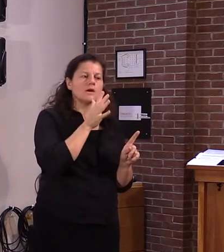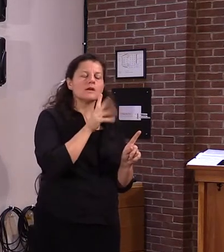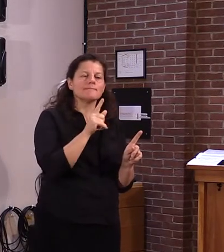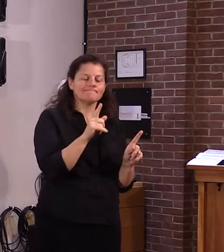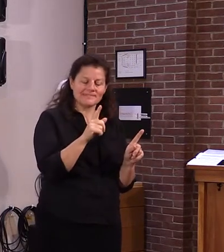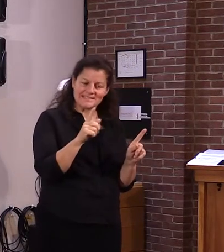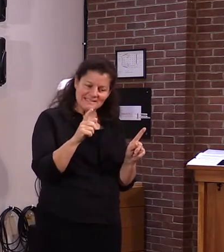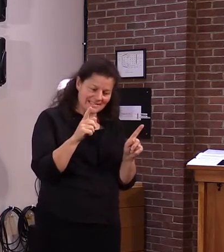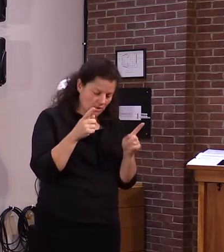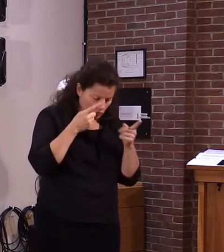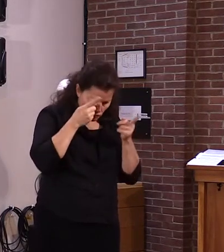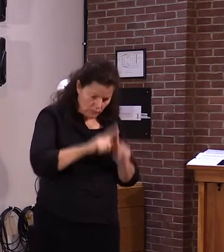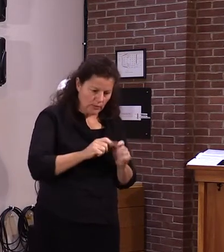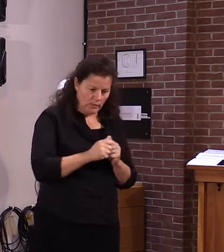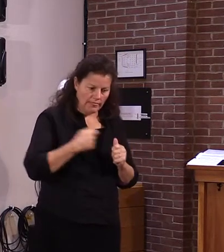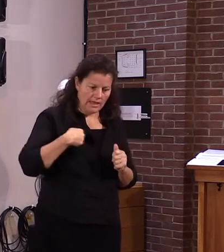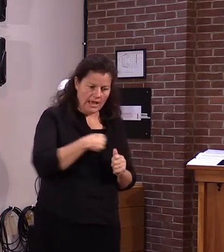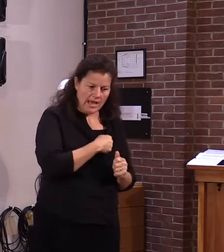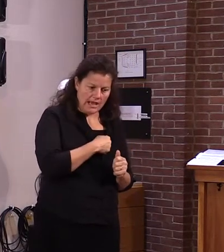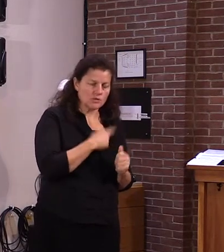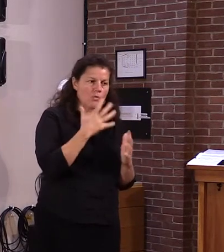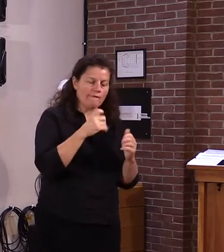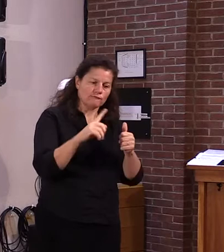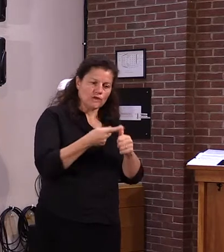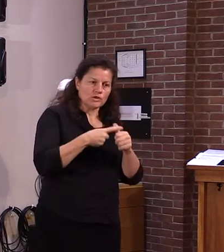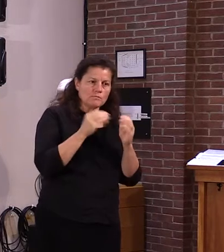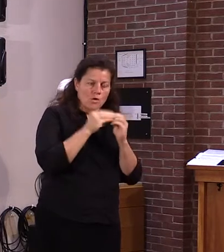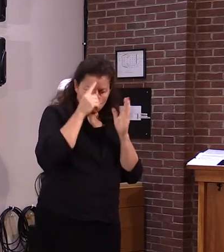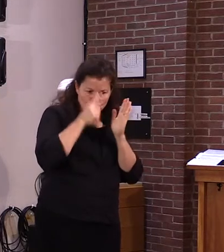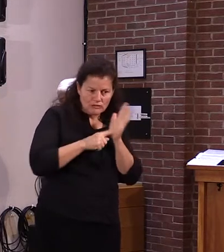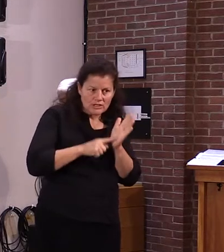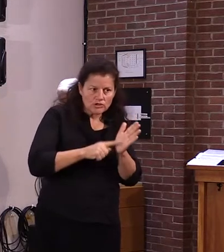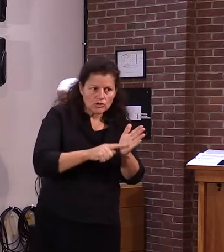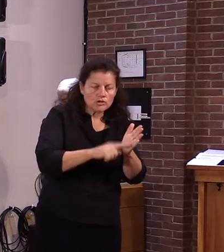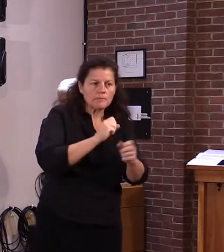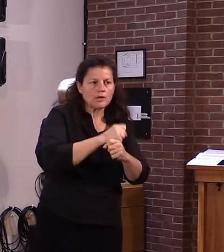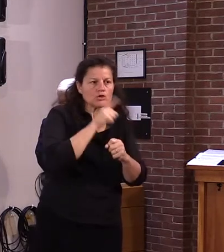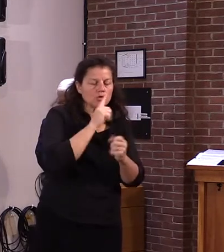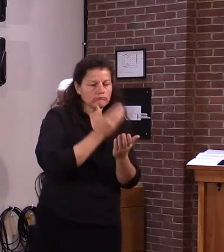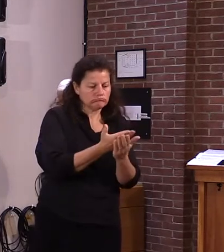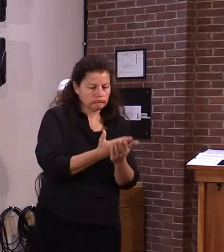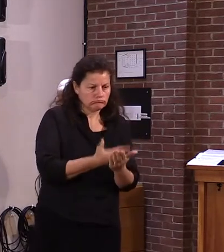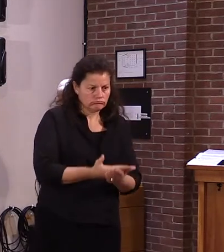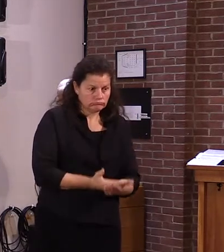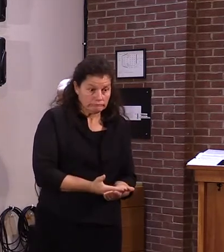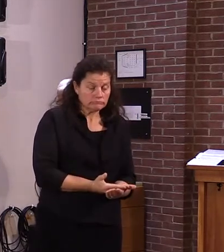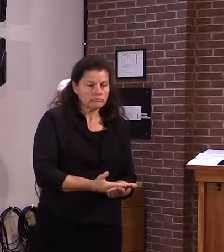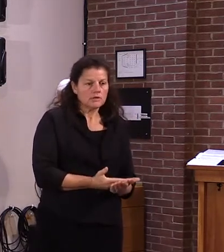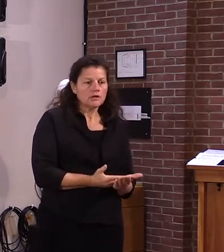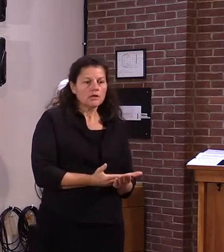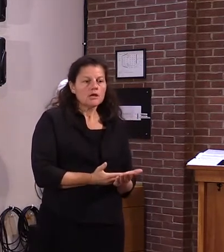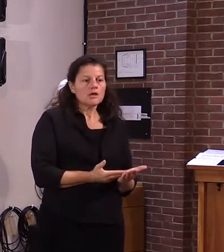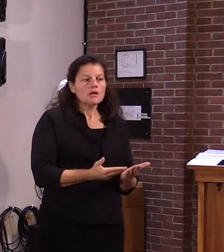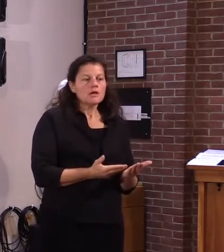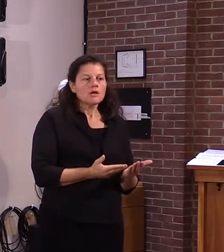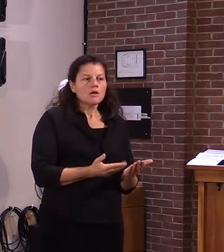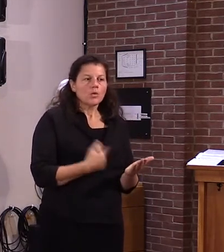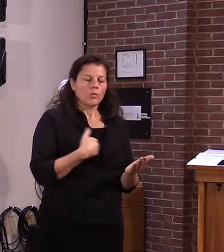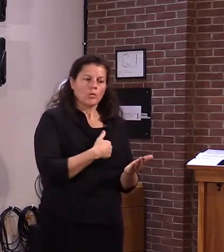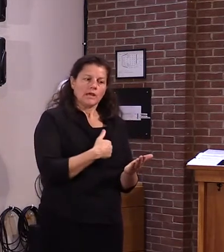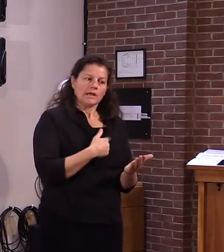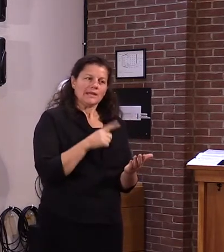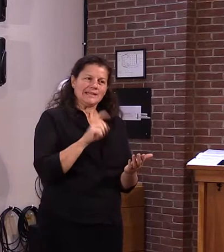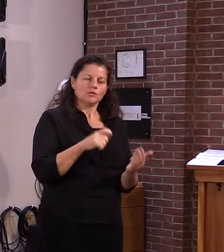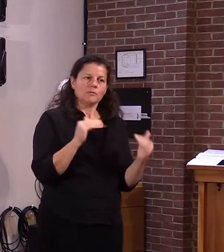up and would have wanted more research done in order to make sure that we present in fairness